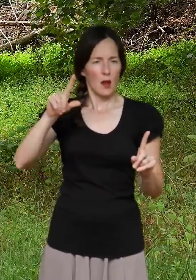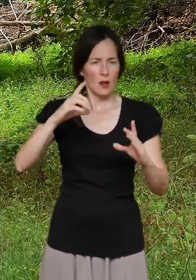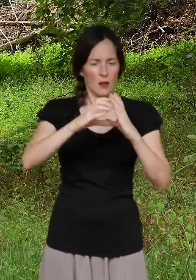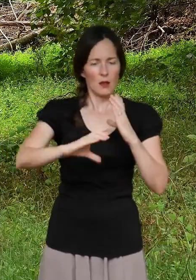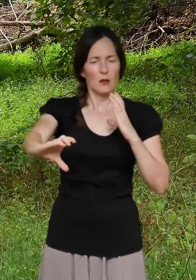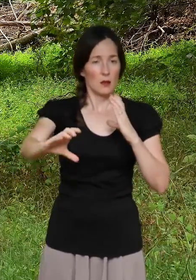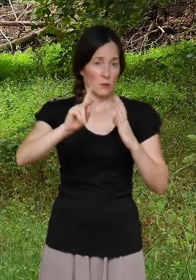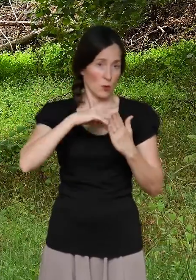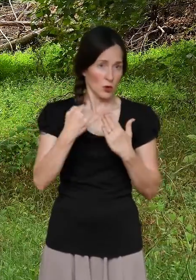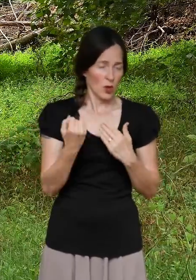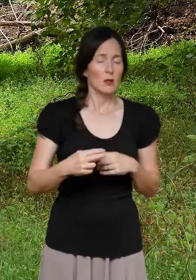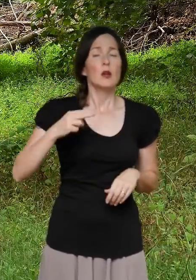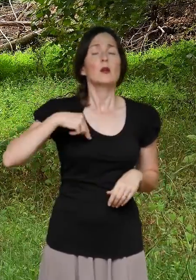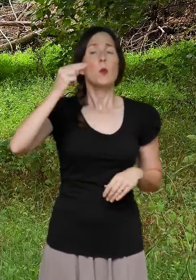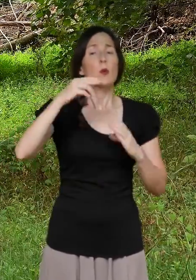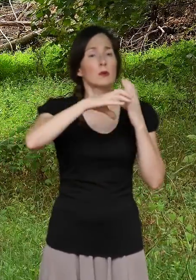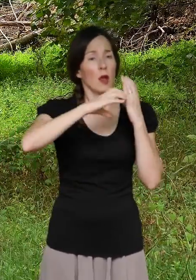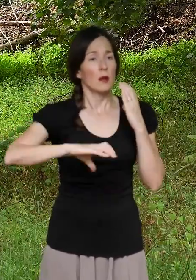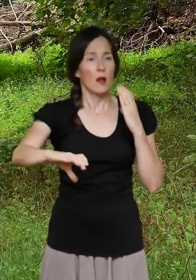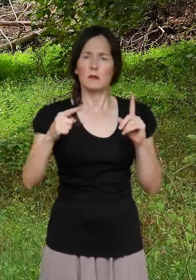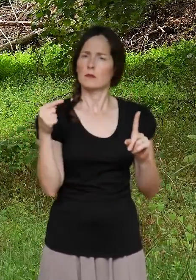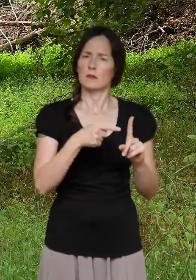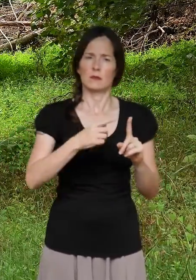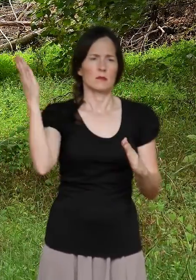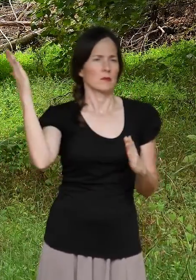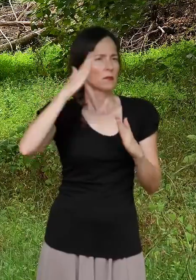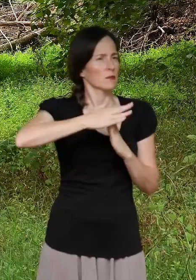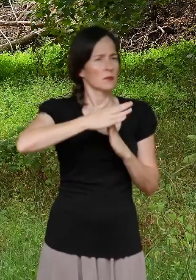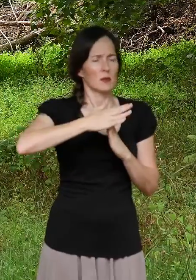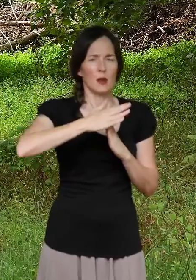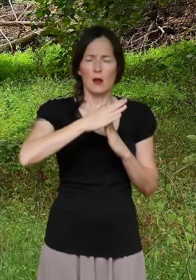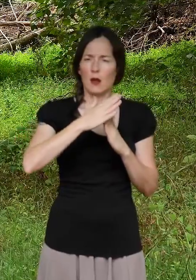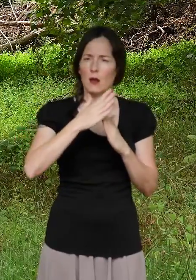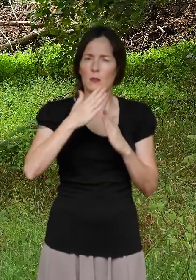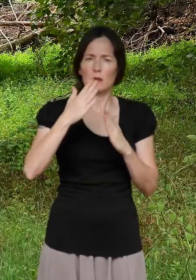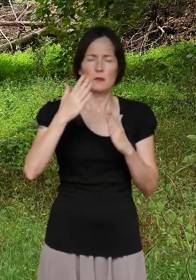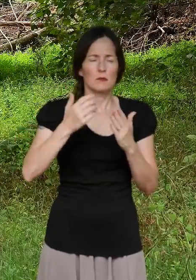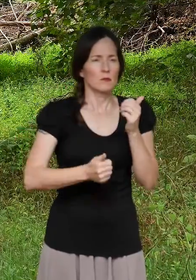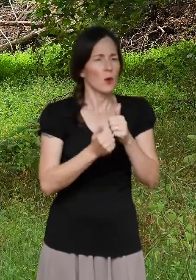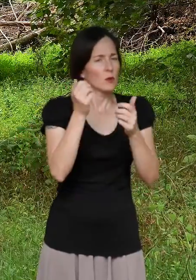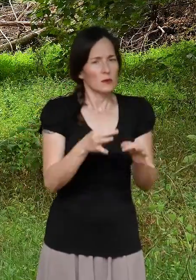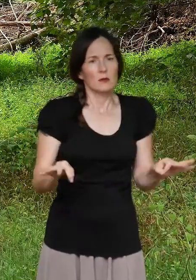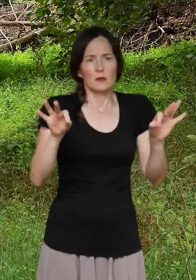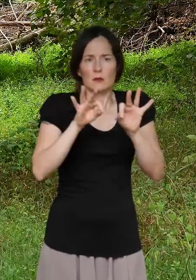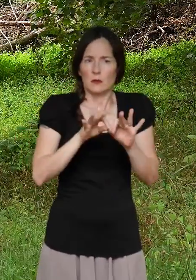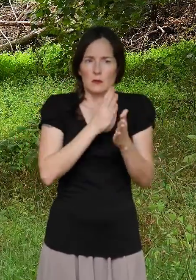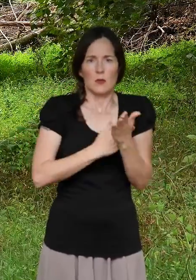of the buildings that are under the stream channel, over the stream channel rather.